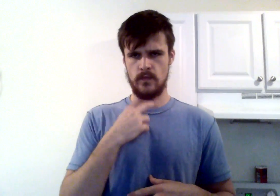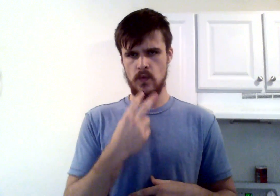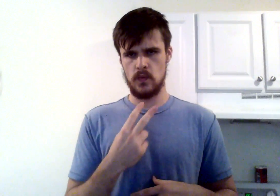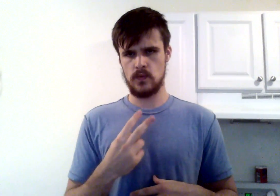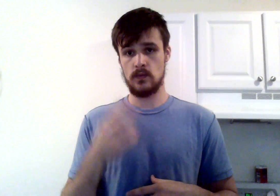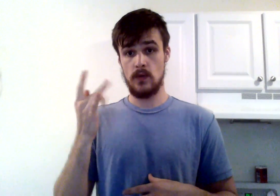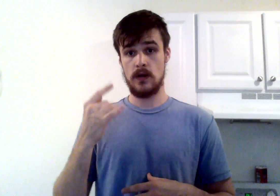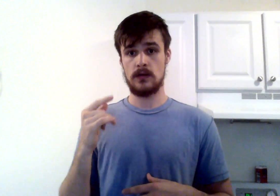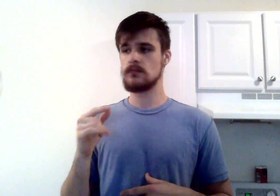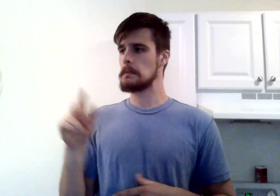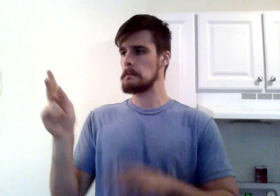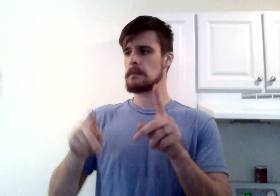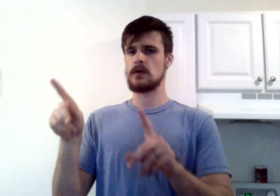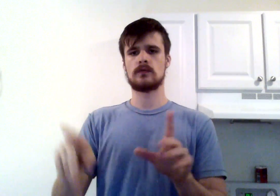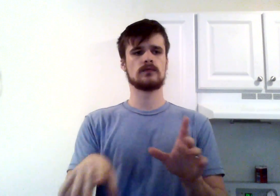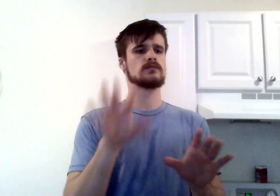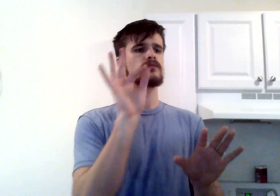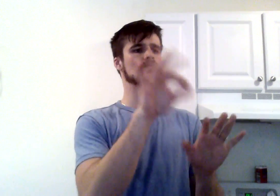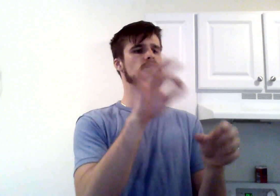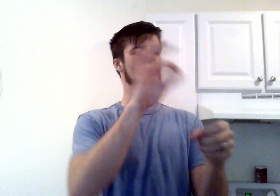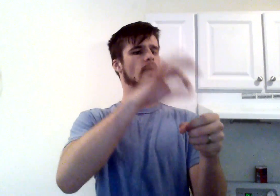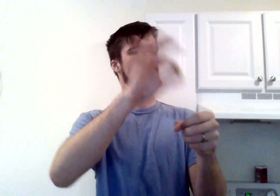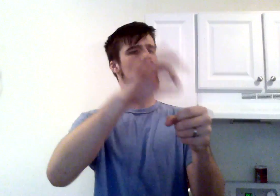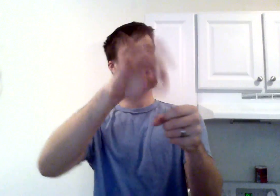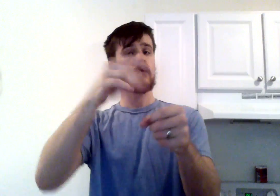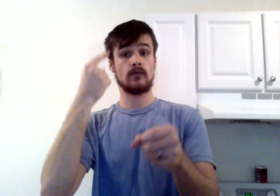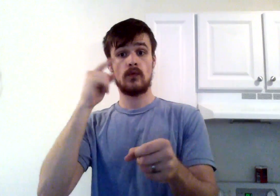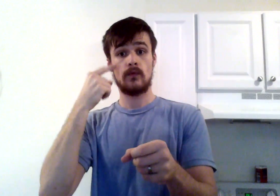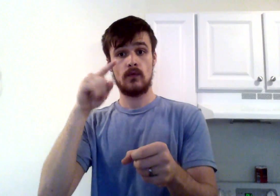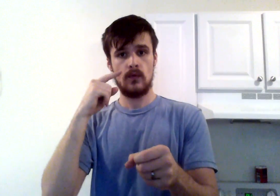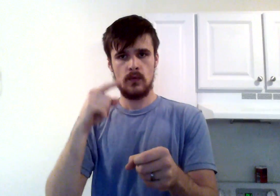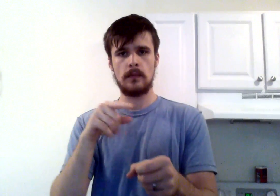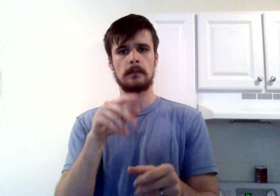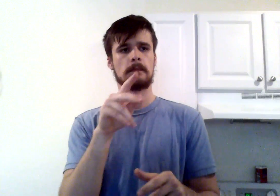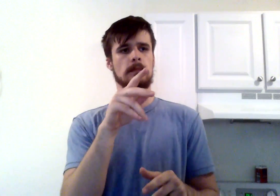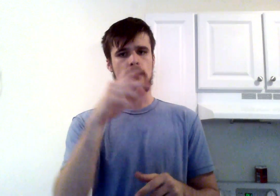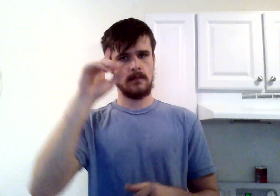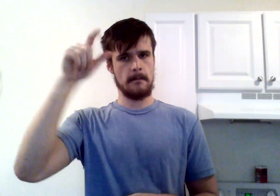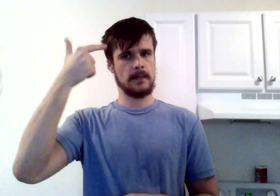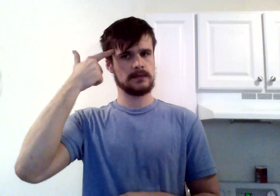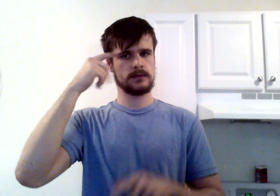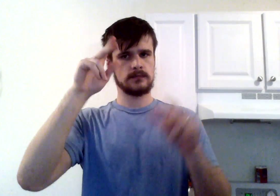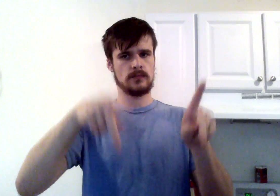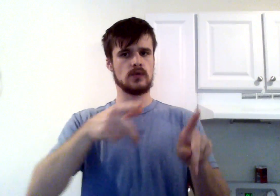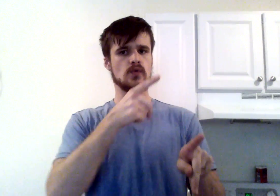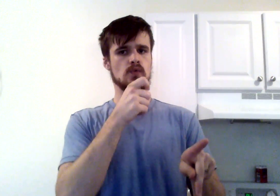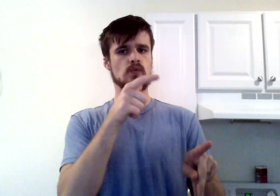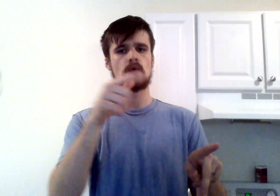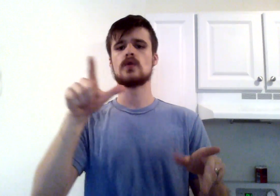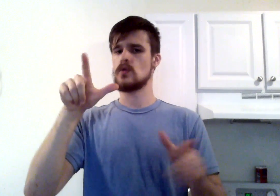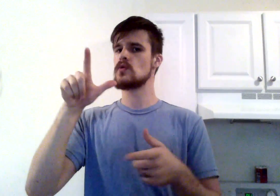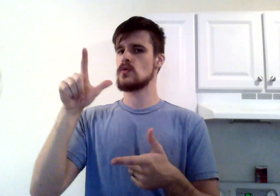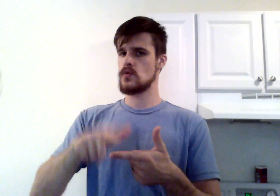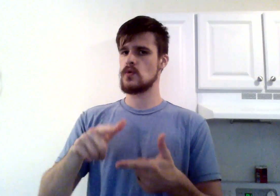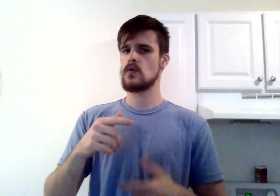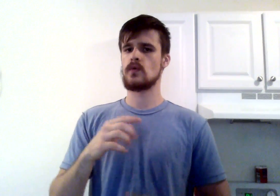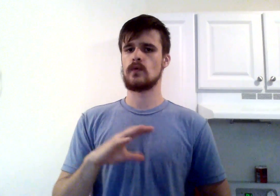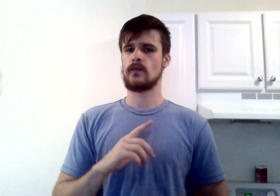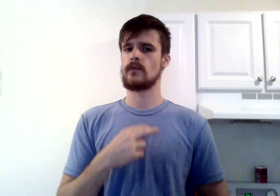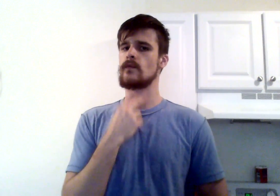true. Because we associate depth with power and with authority. That's a register.